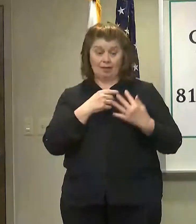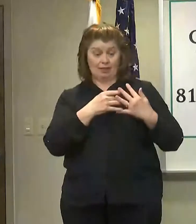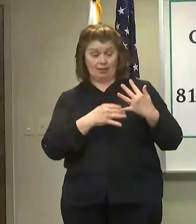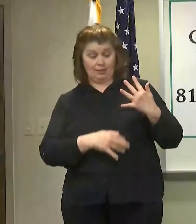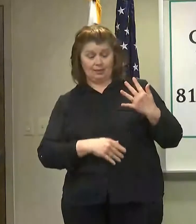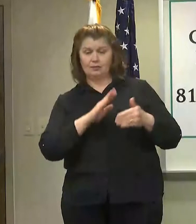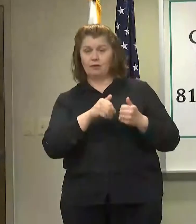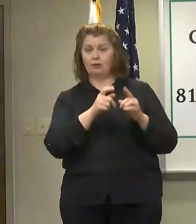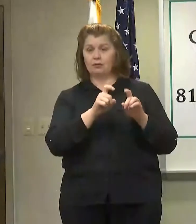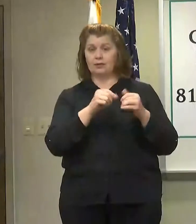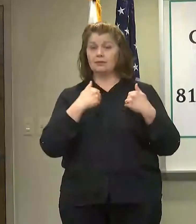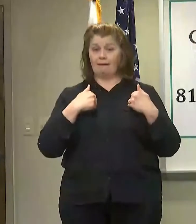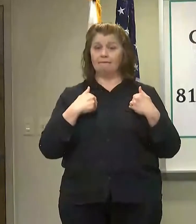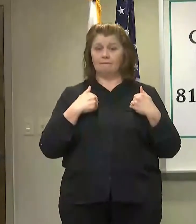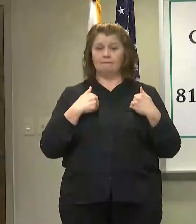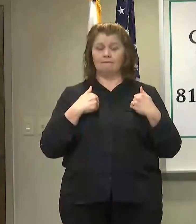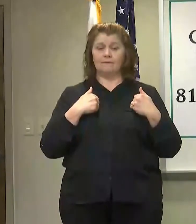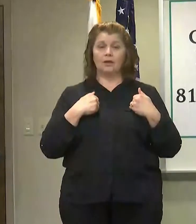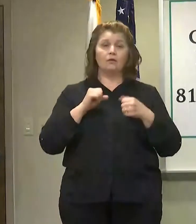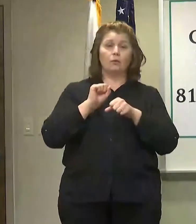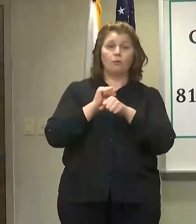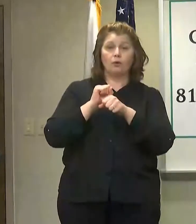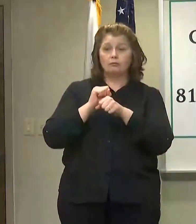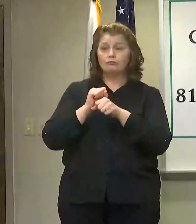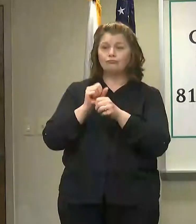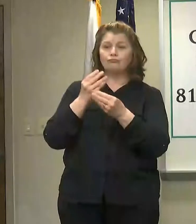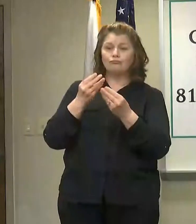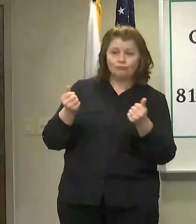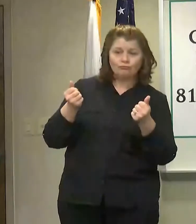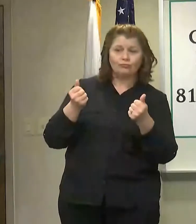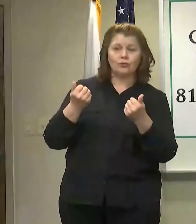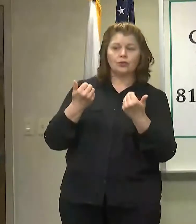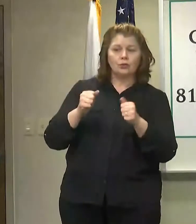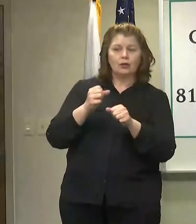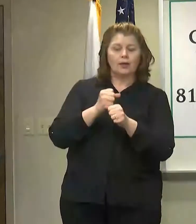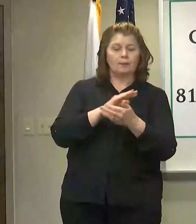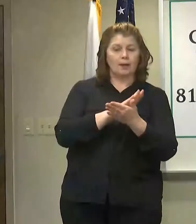there. We are going to be working to get those results out on paper.